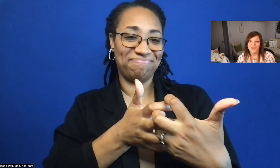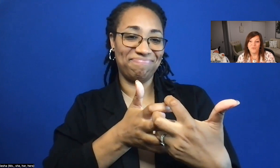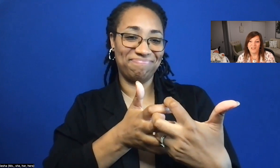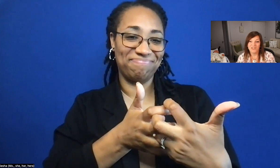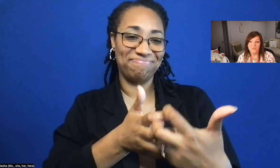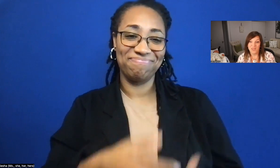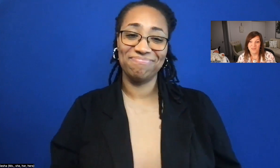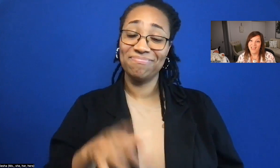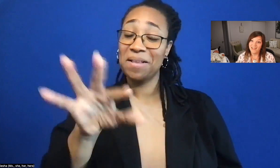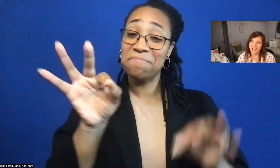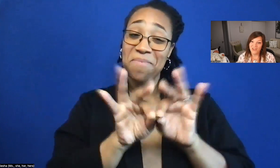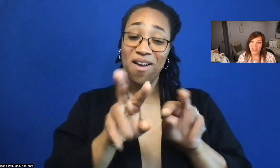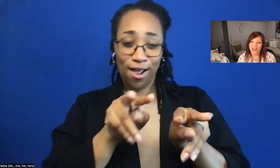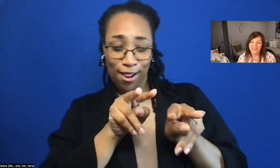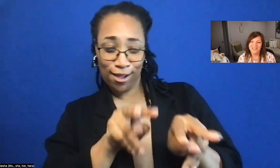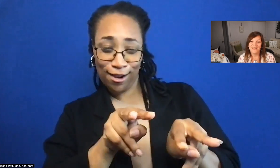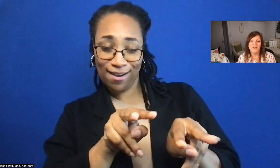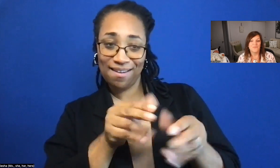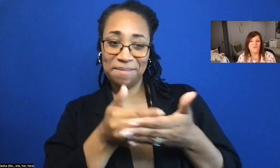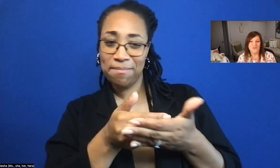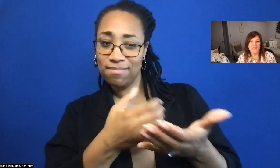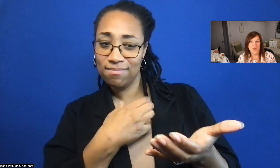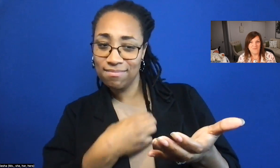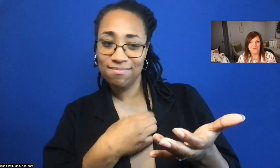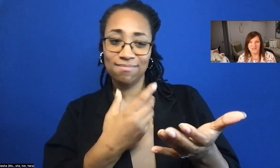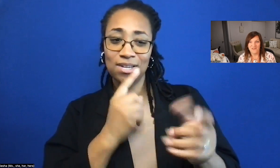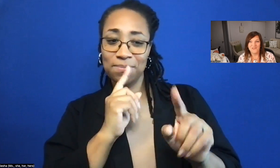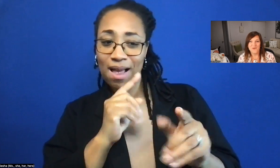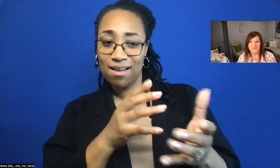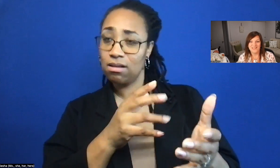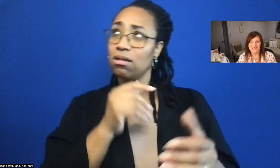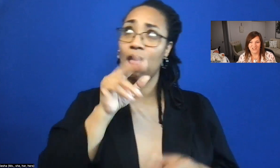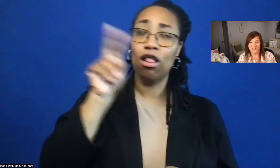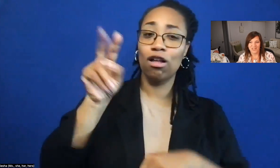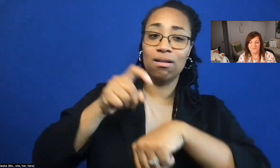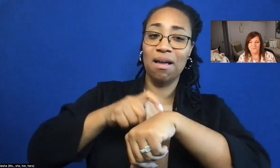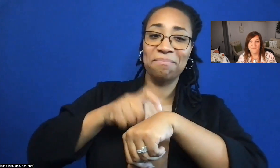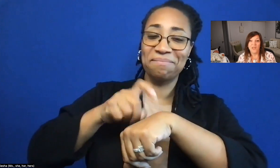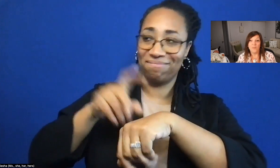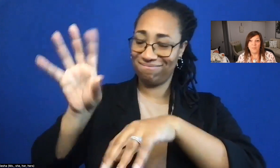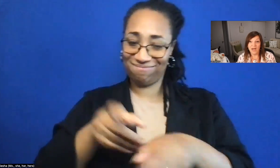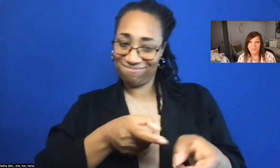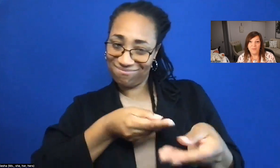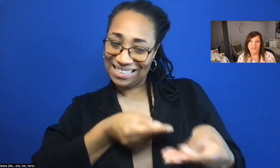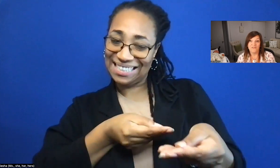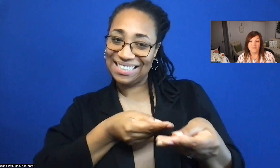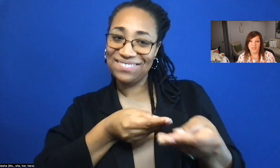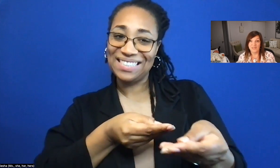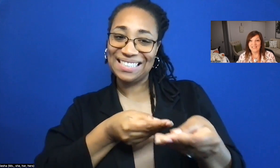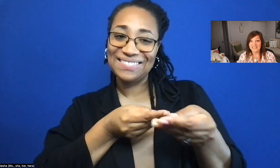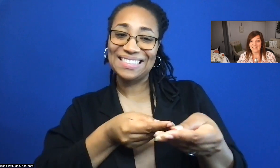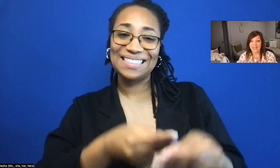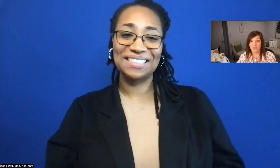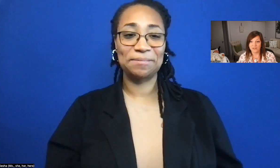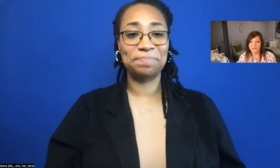Continue to watch the baby and not the clock. Feed the baby whenever the baby is hungry. Pump whenever baby